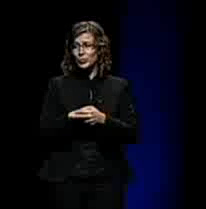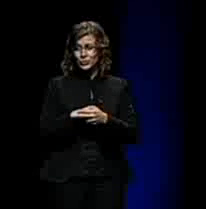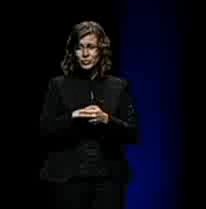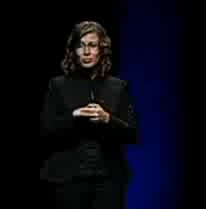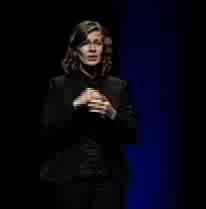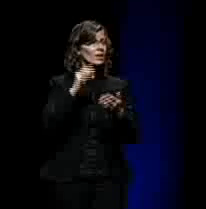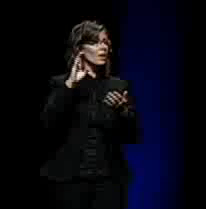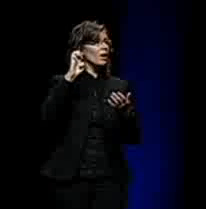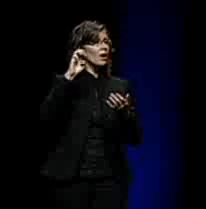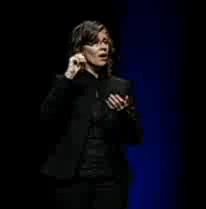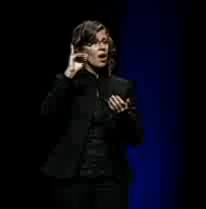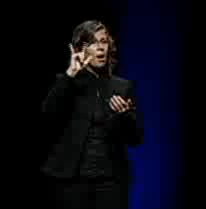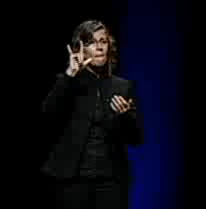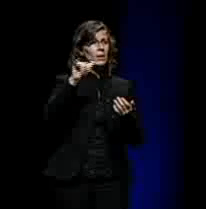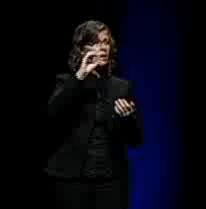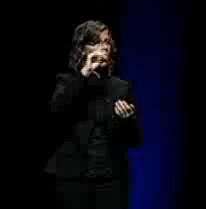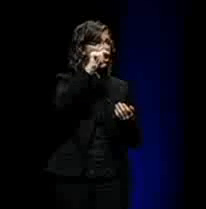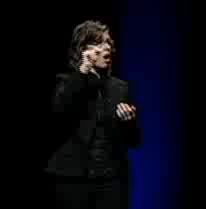Emily Ott,